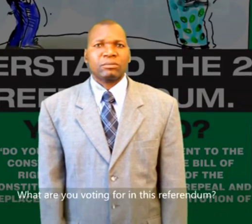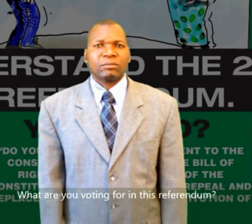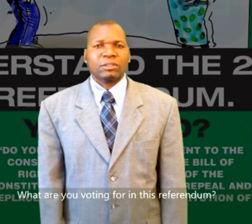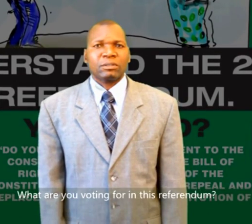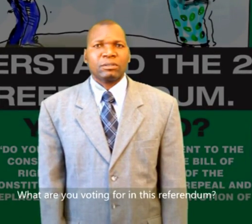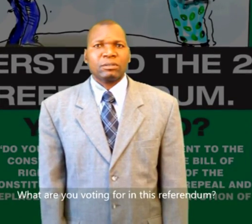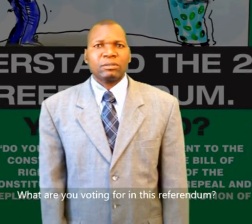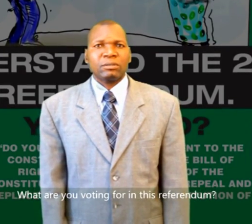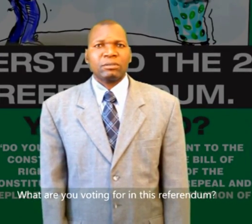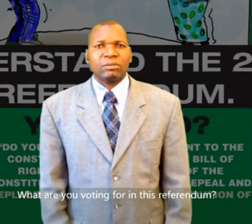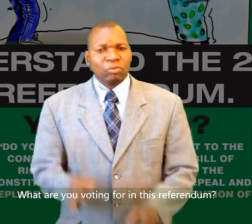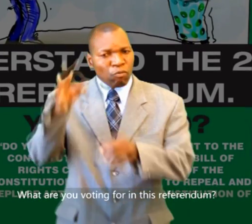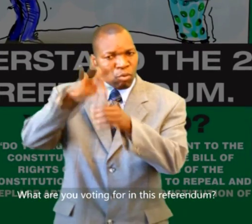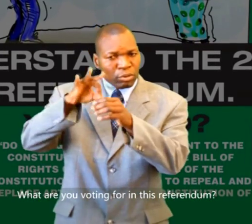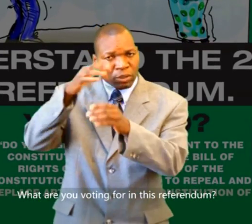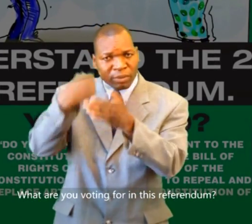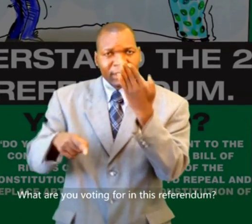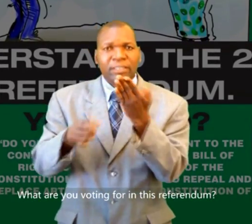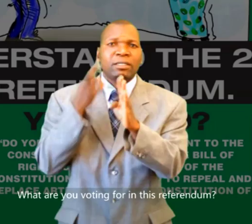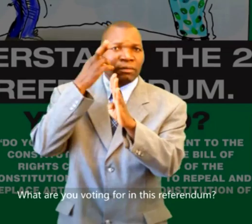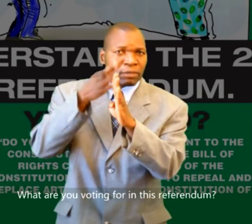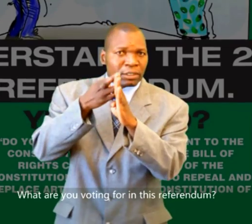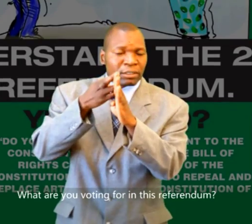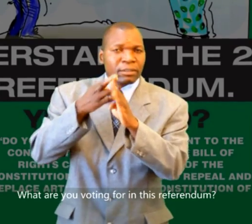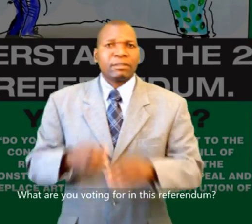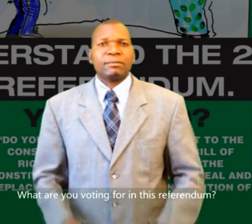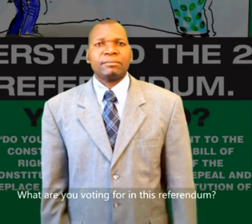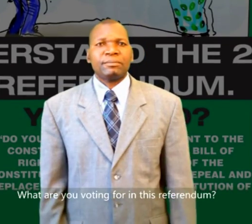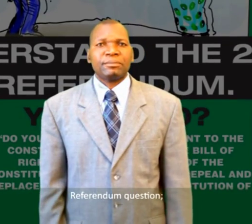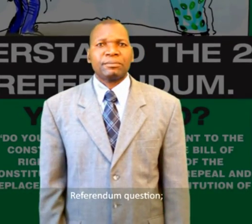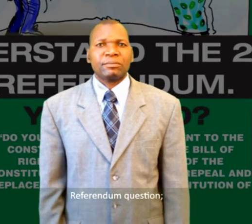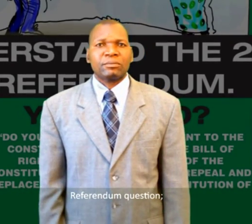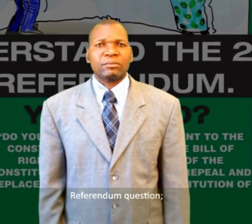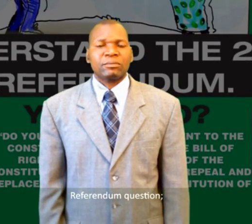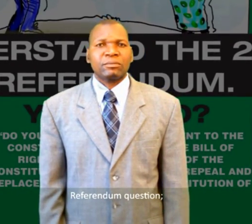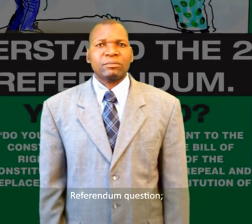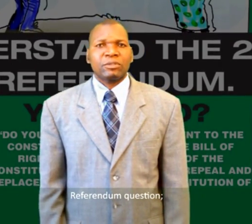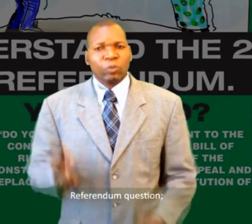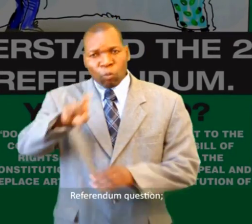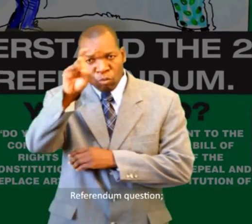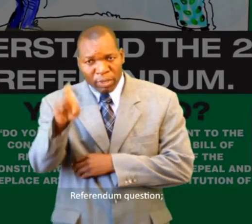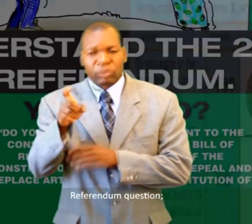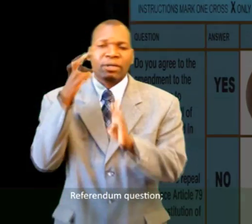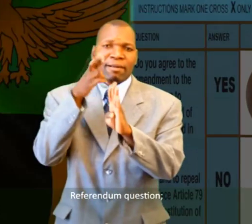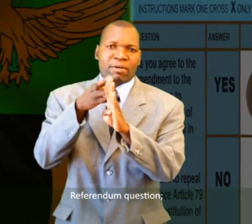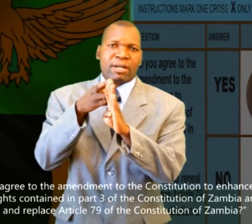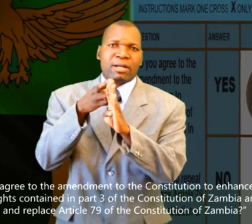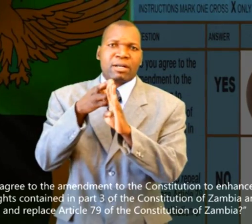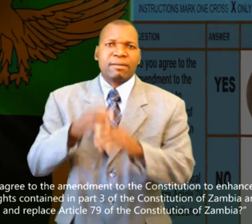What are you voting for in this referendum? The referendum question. Do you